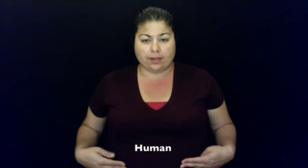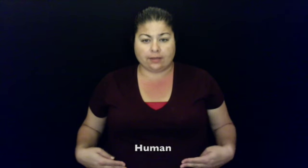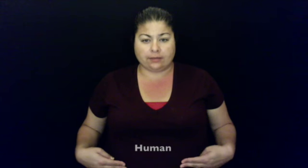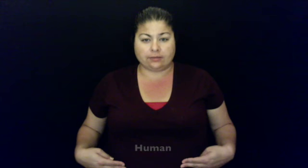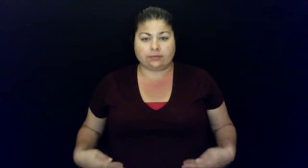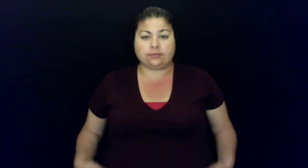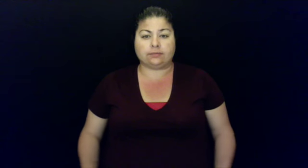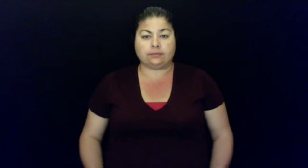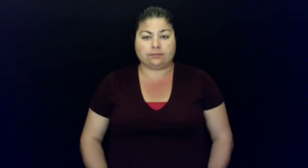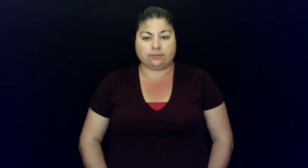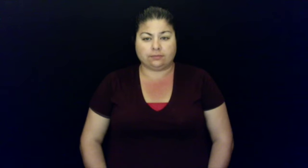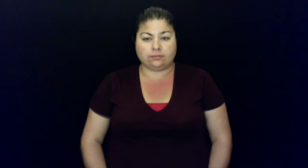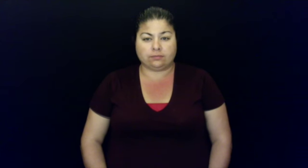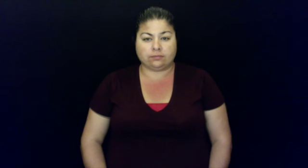Human.